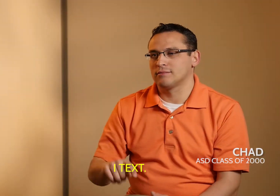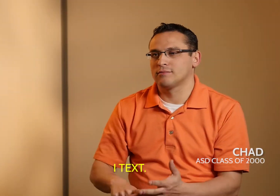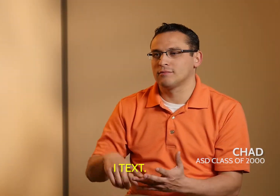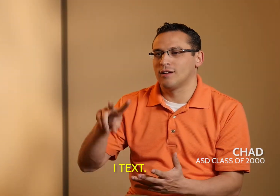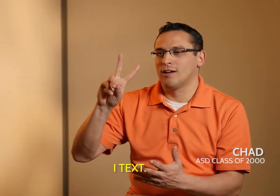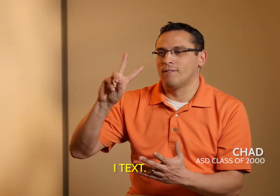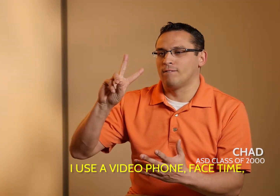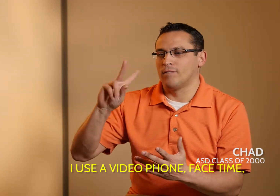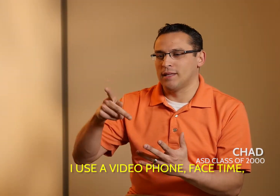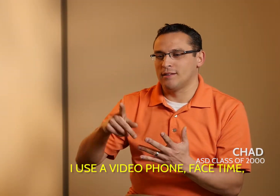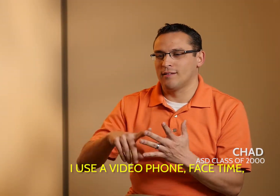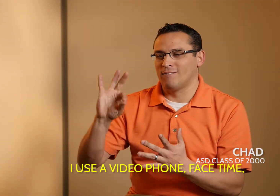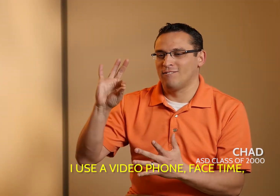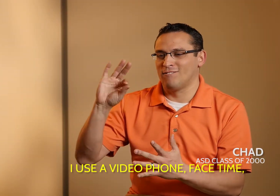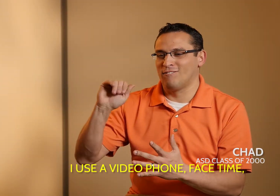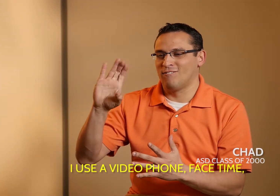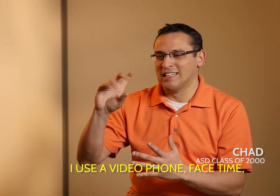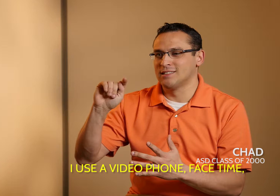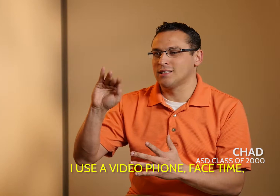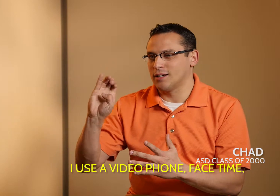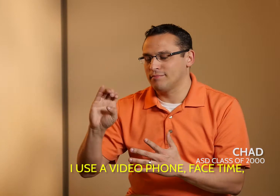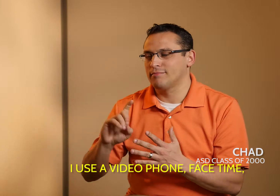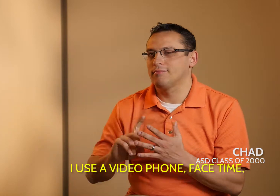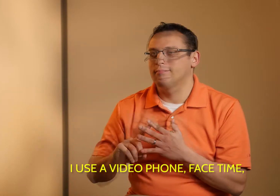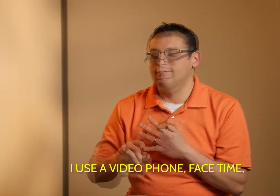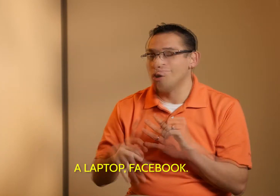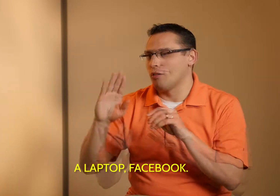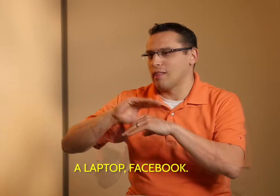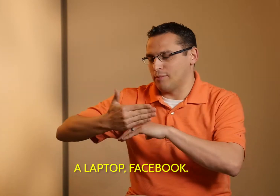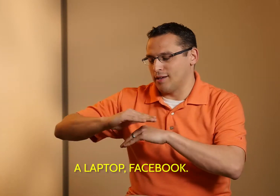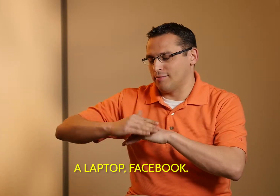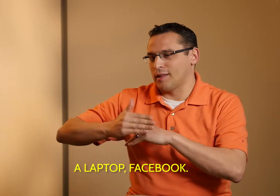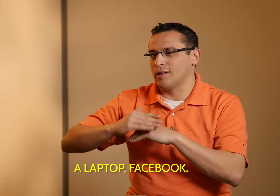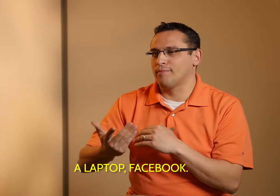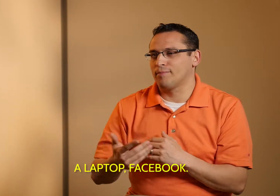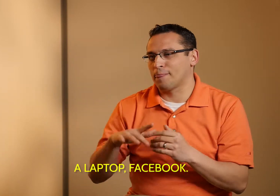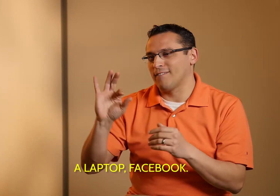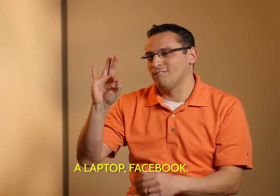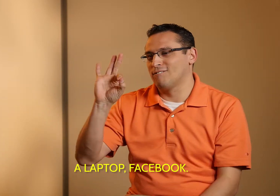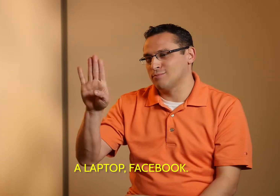text, I use a video phone, FaceTime, laptop,